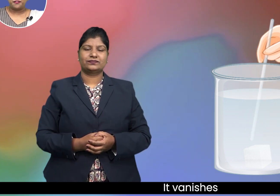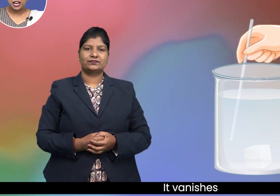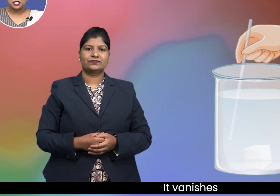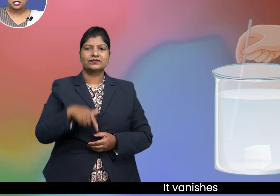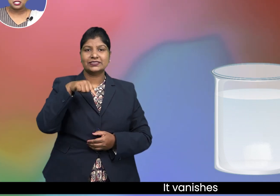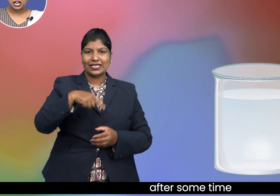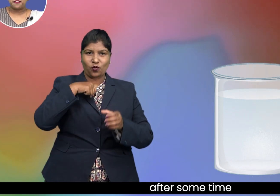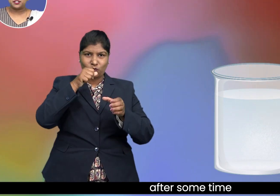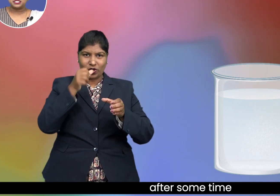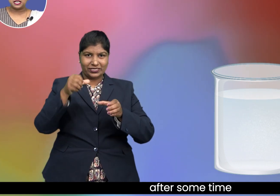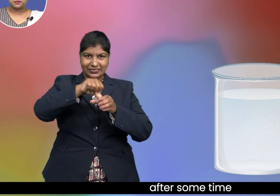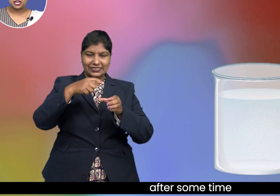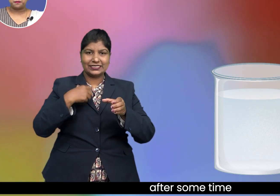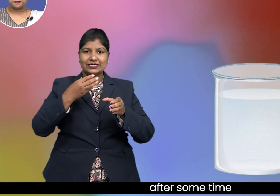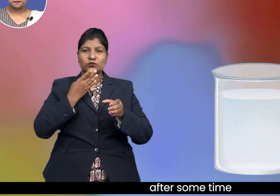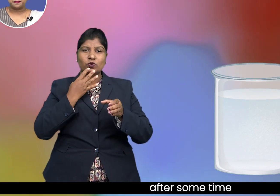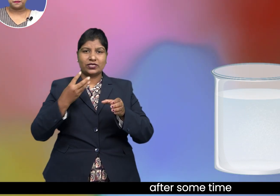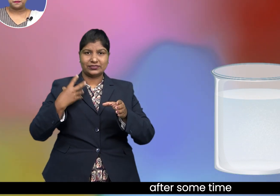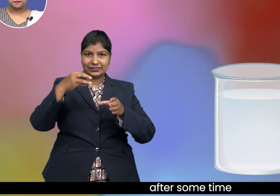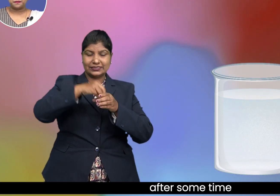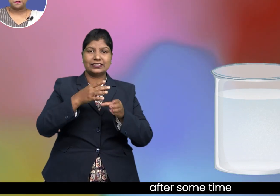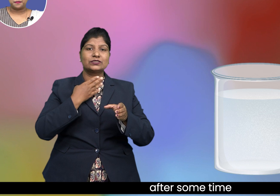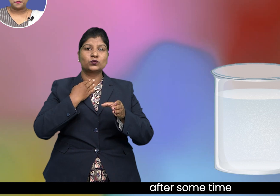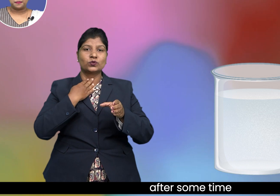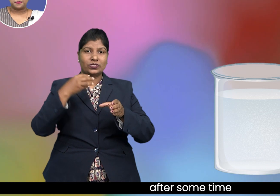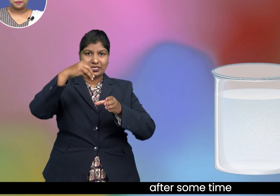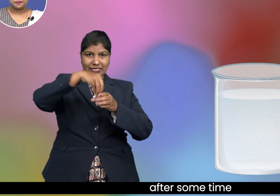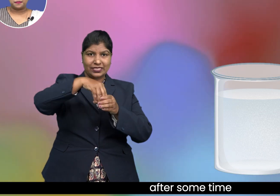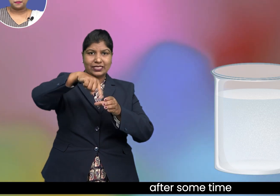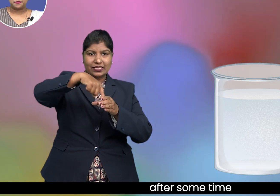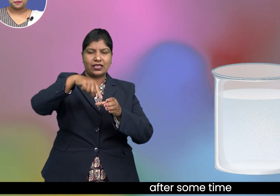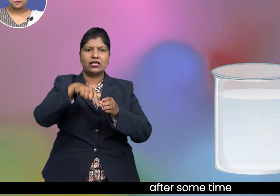It vanishes after some time.